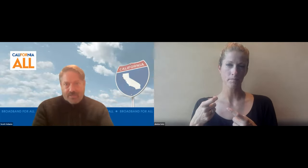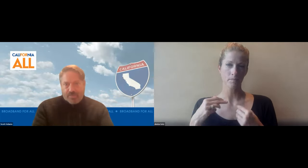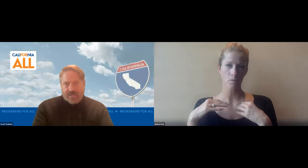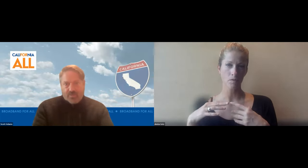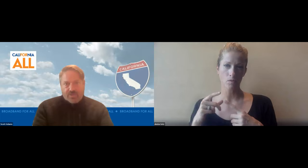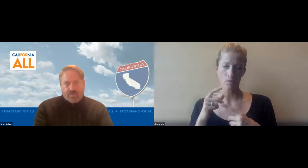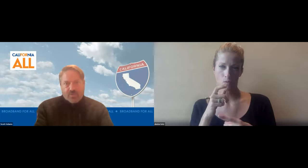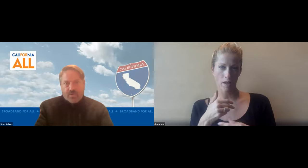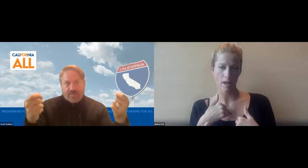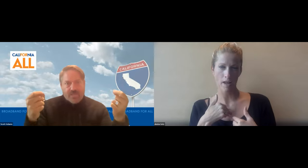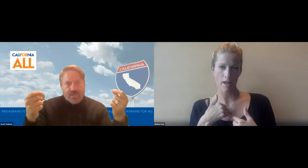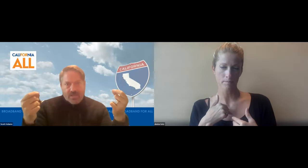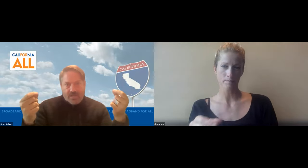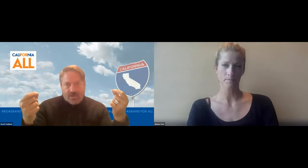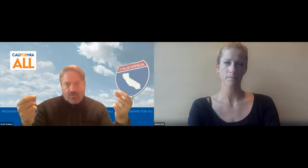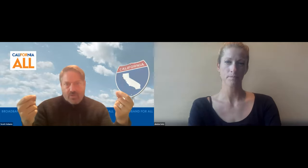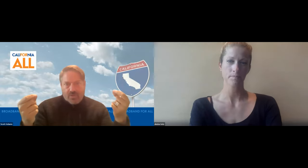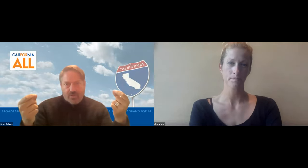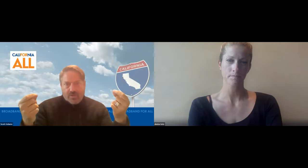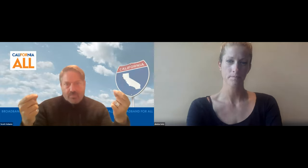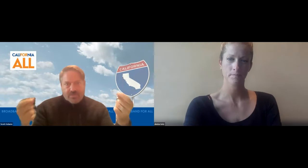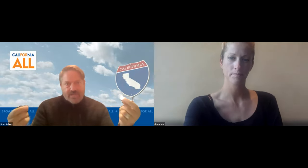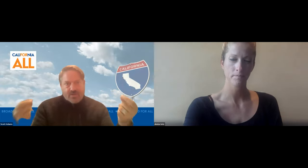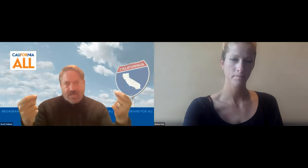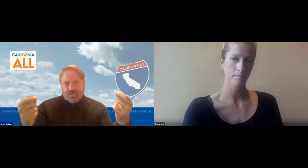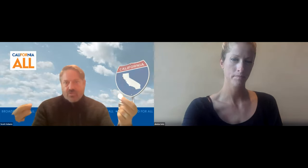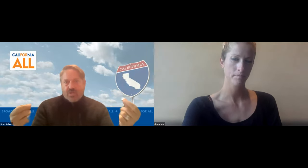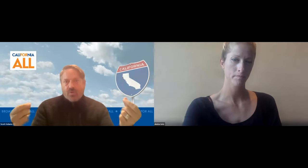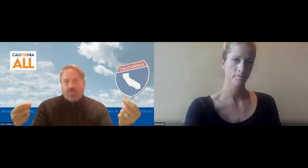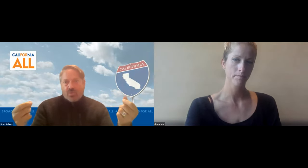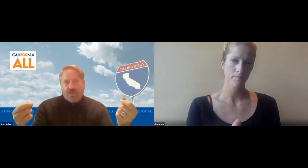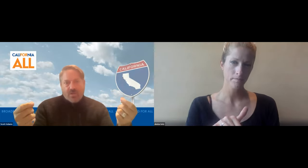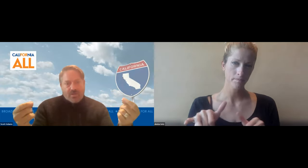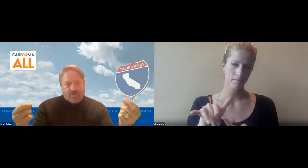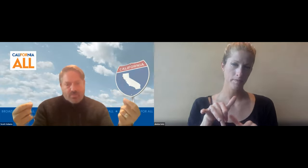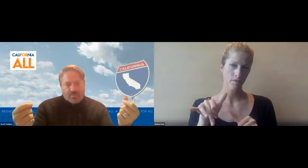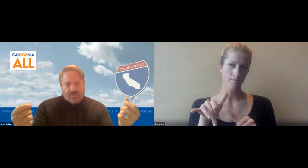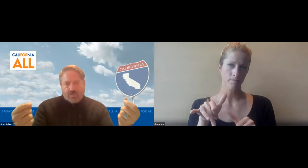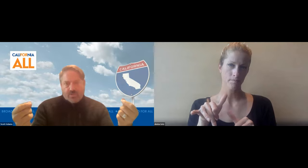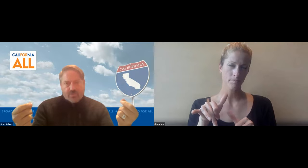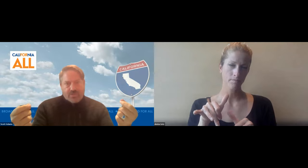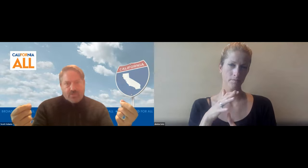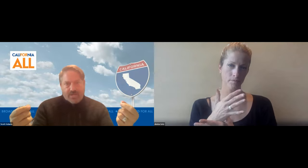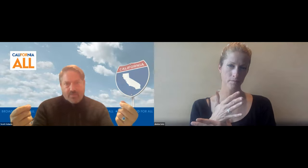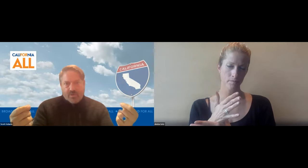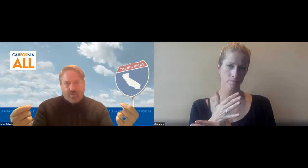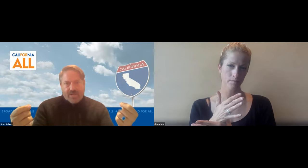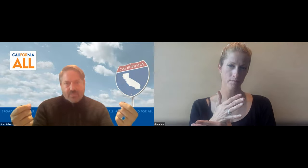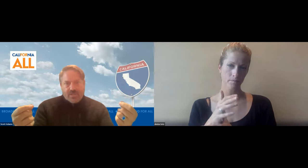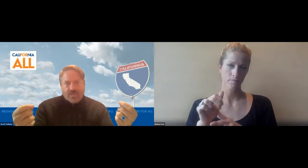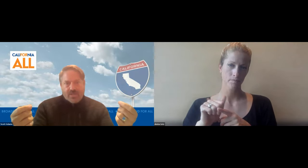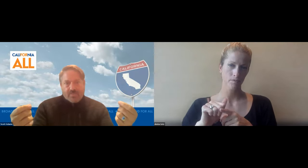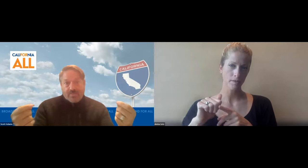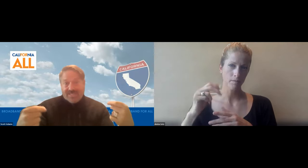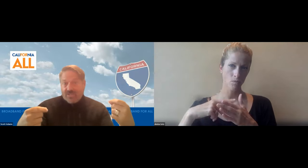programs, ACP outreach programs, you know, standardized or shareable digital literacy training